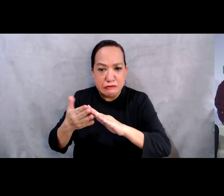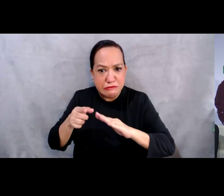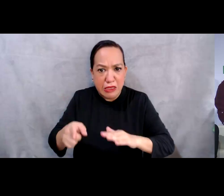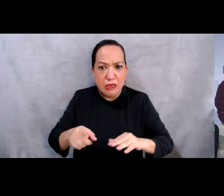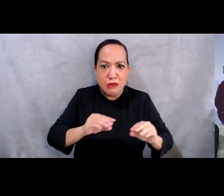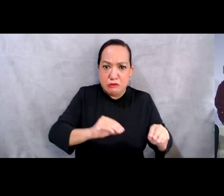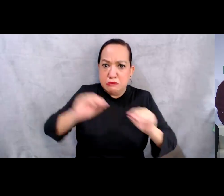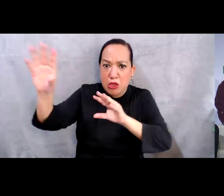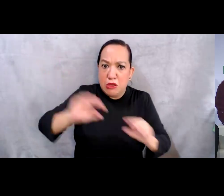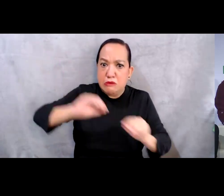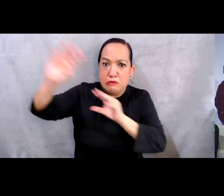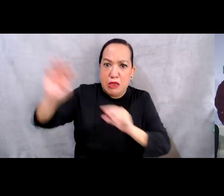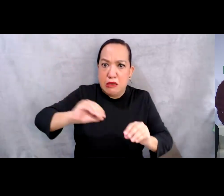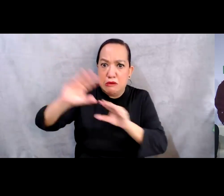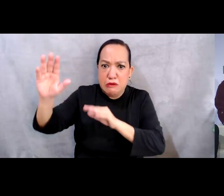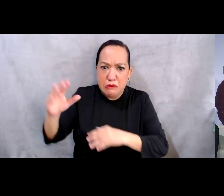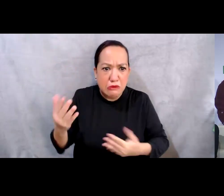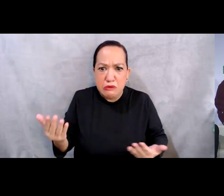this project is